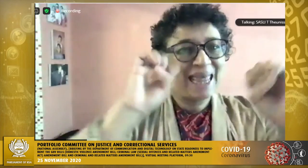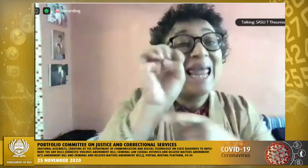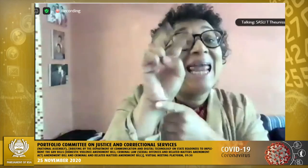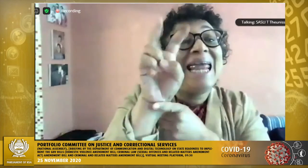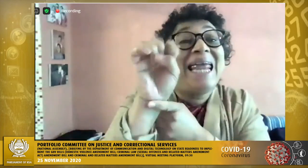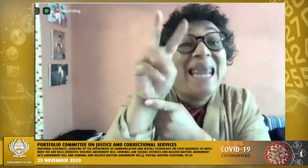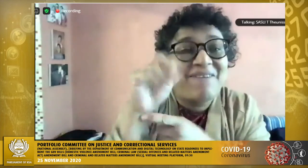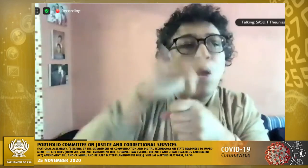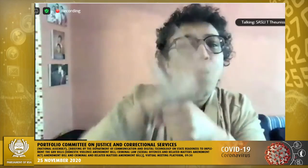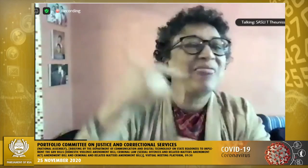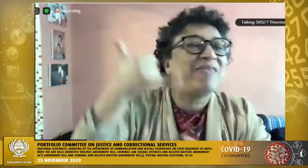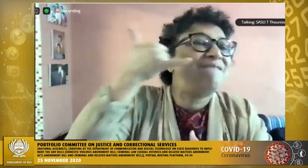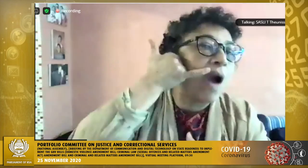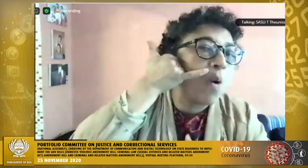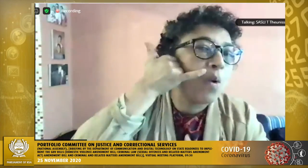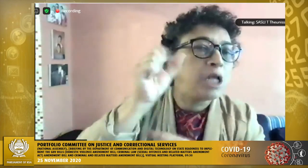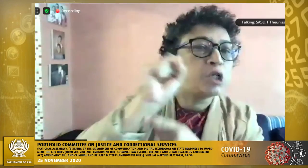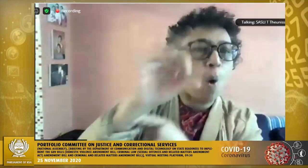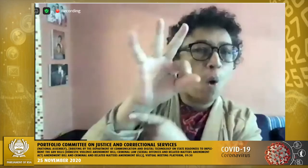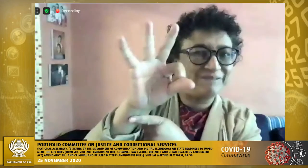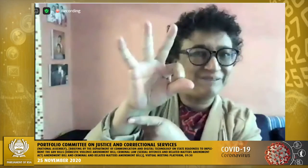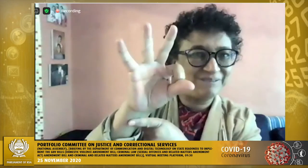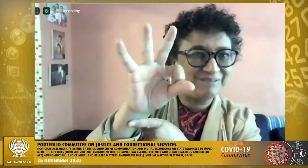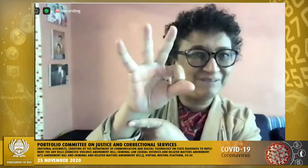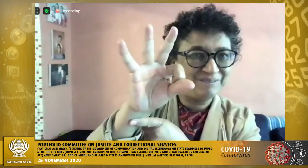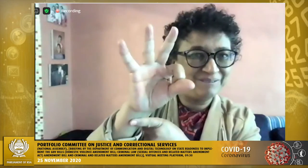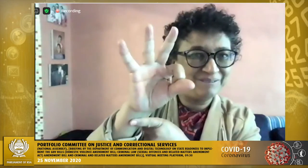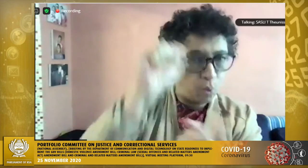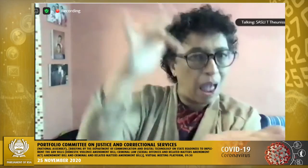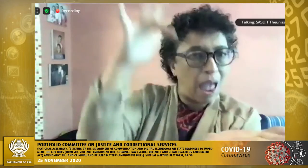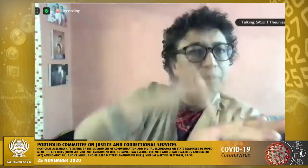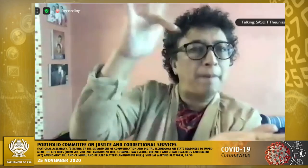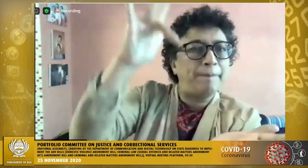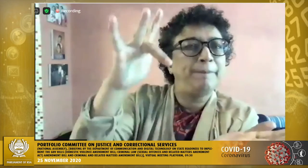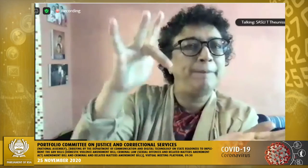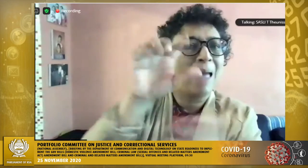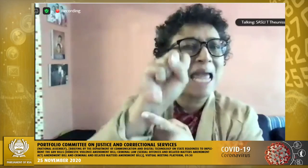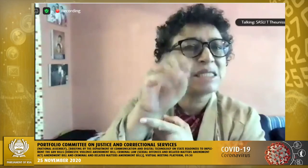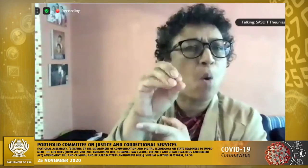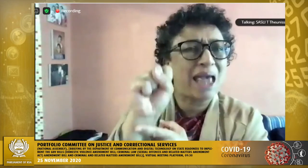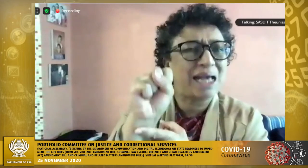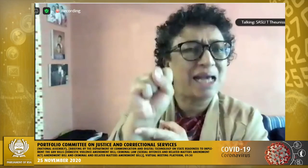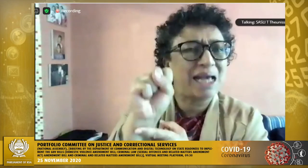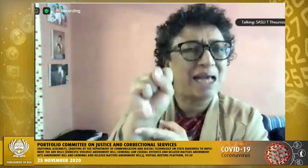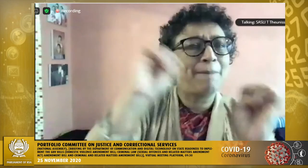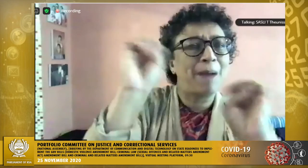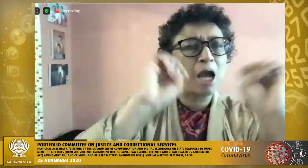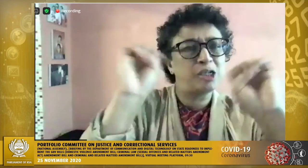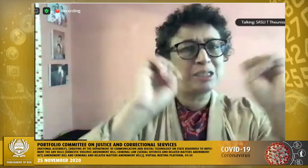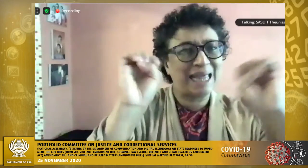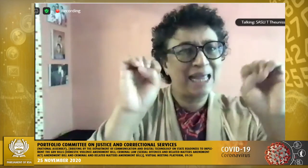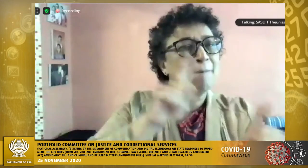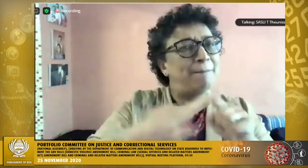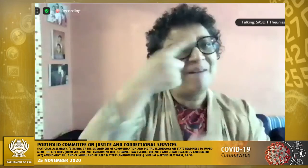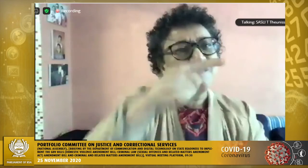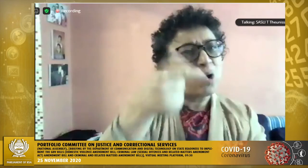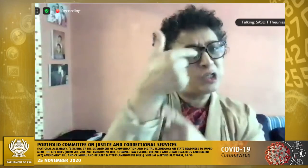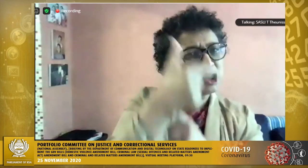cell phone has an emergency call. You know, when your phone is off, you can make an emergency call. You